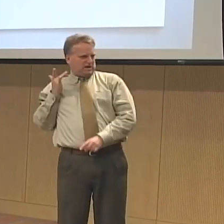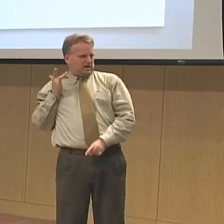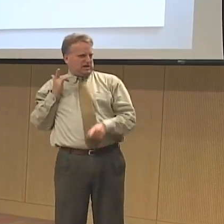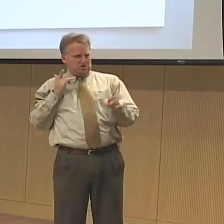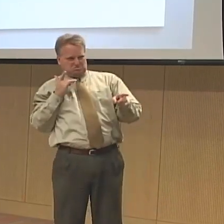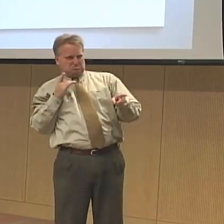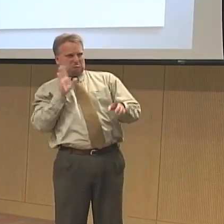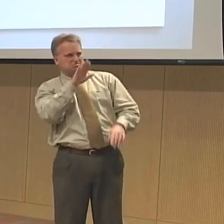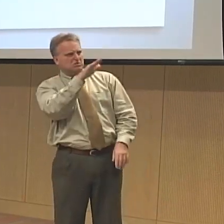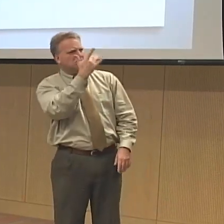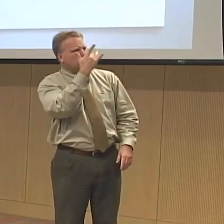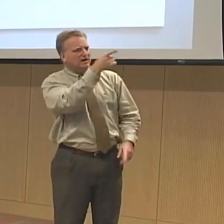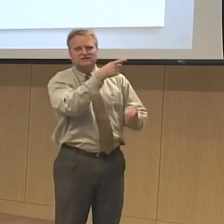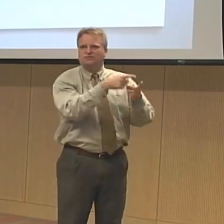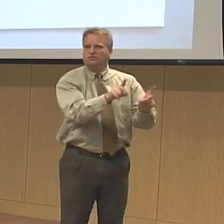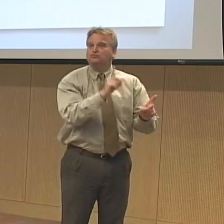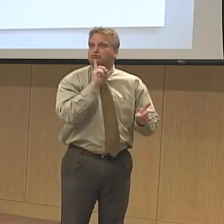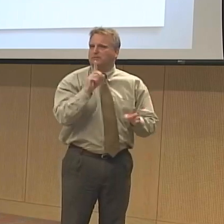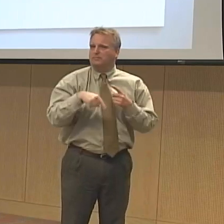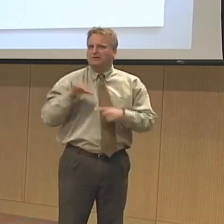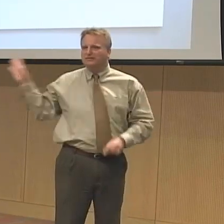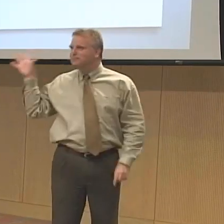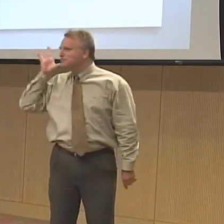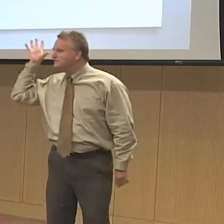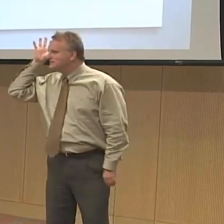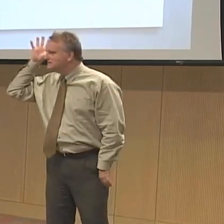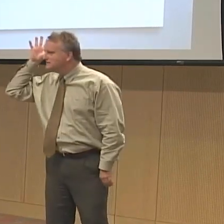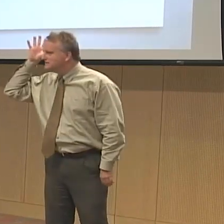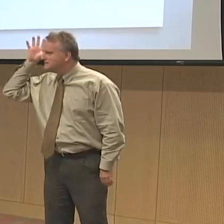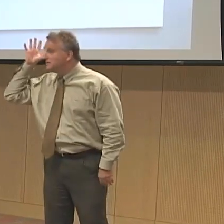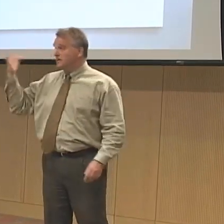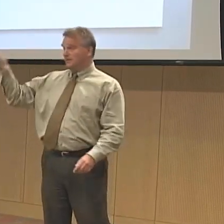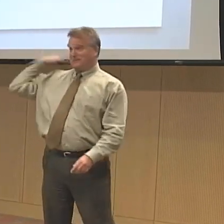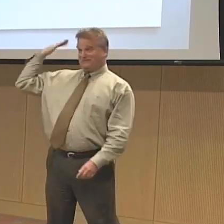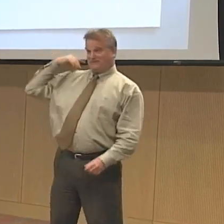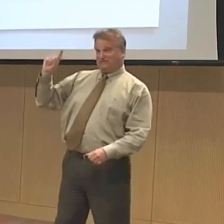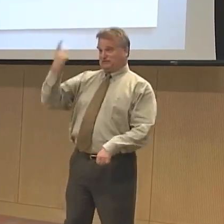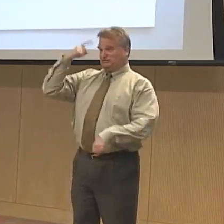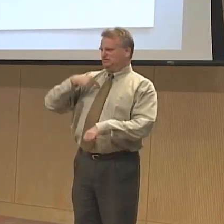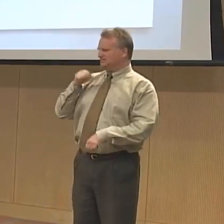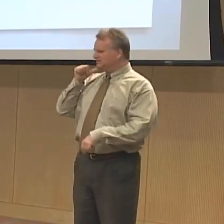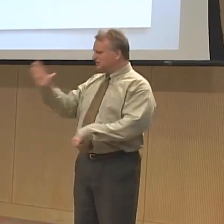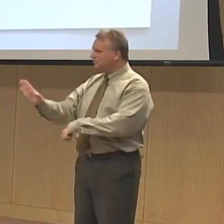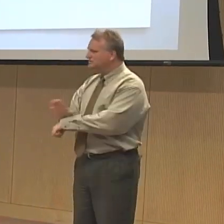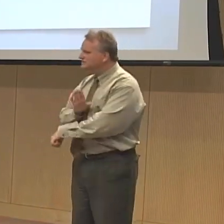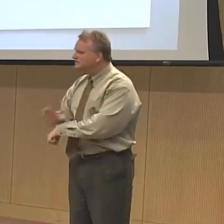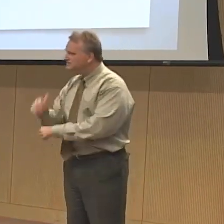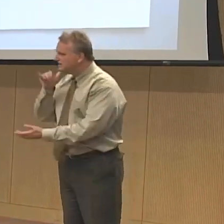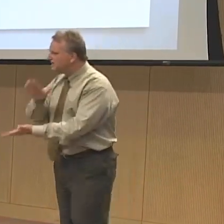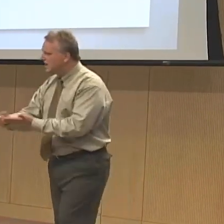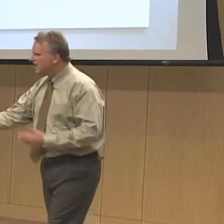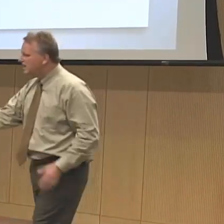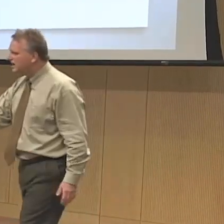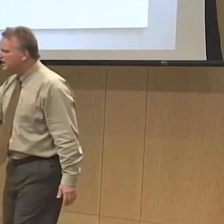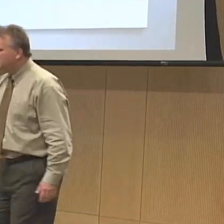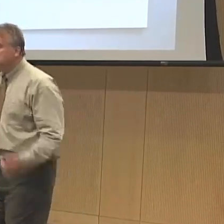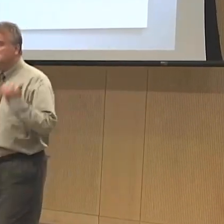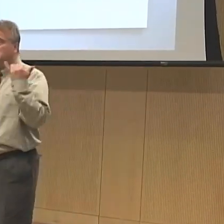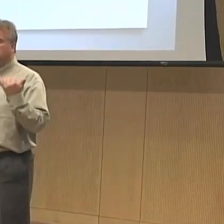were probably wanting to know why their parents got divorced. It's more about their parents than about me. The first time I was asked, I replied, it's none of your business,